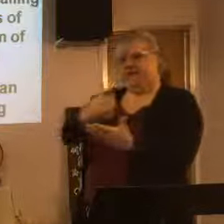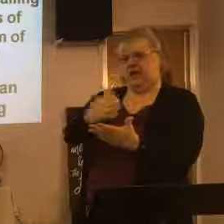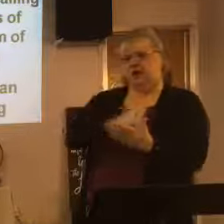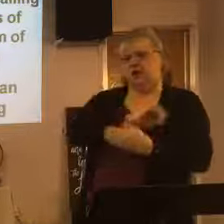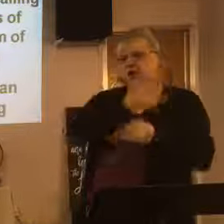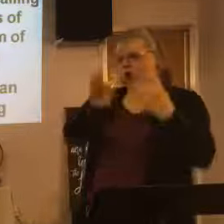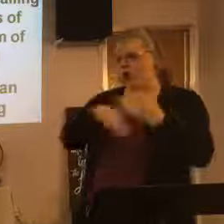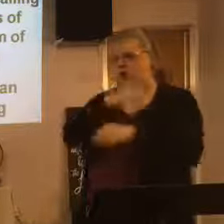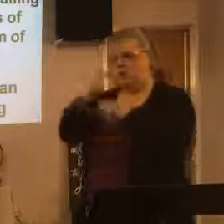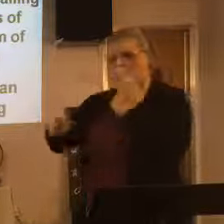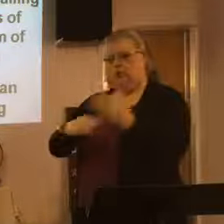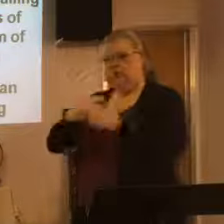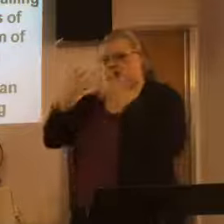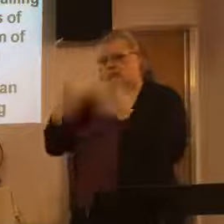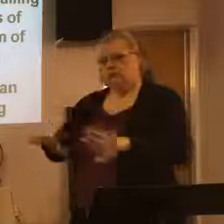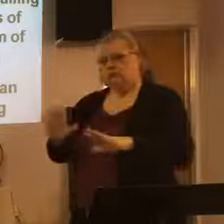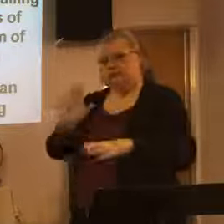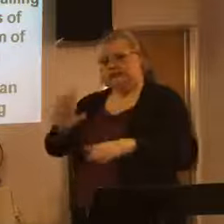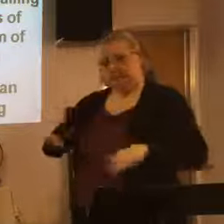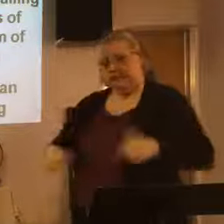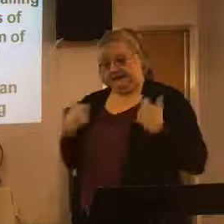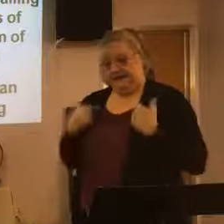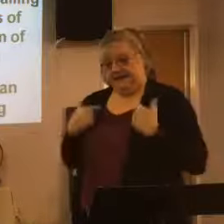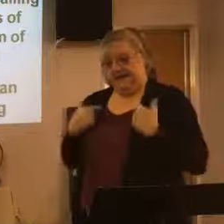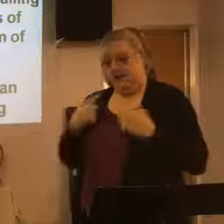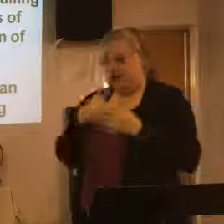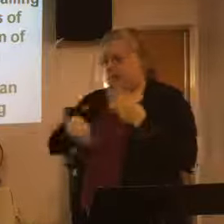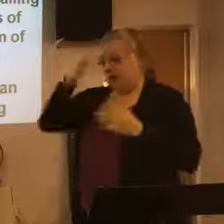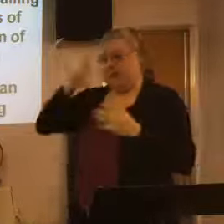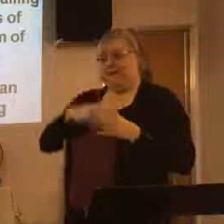world and yet loses his life? Or what